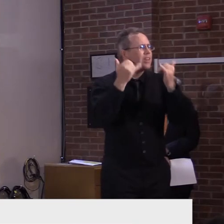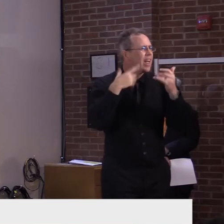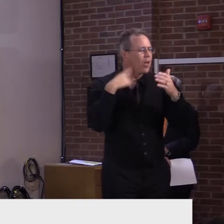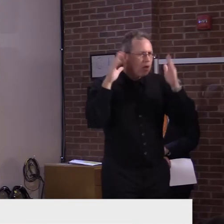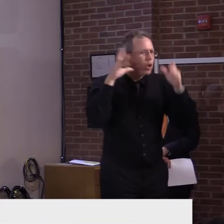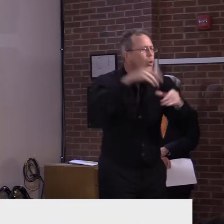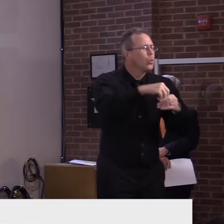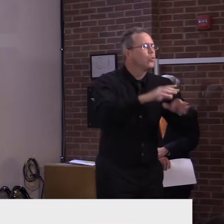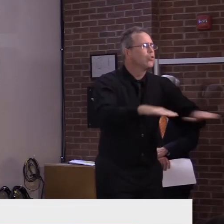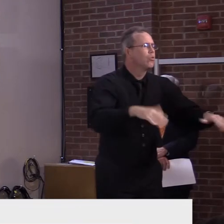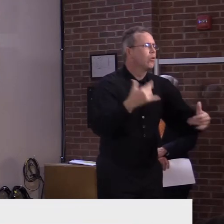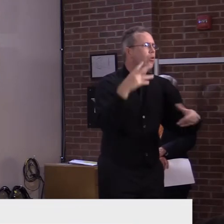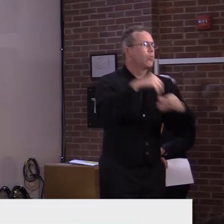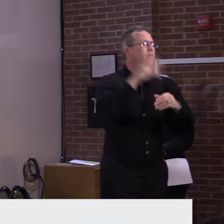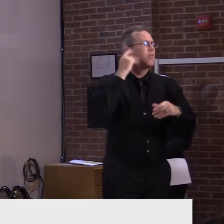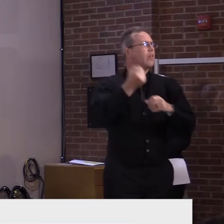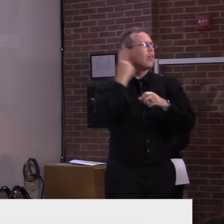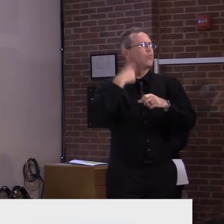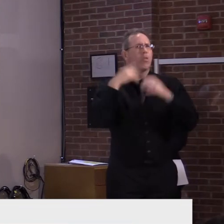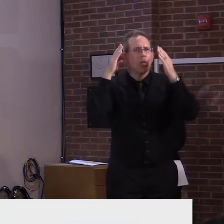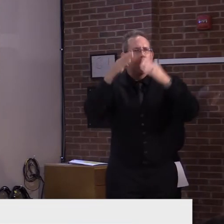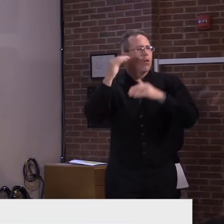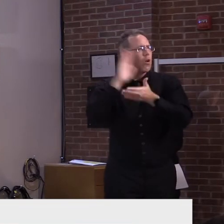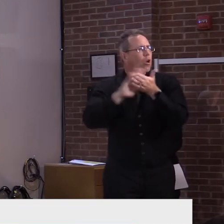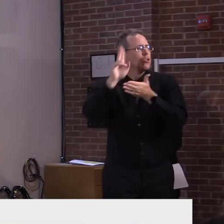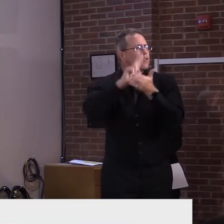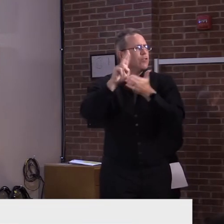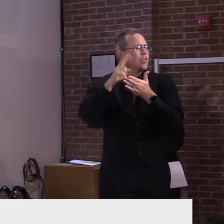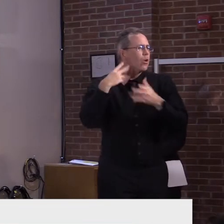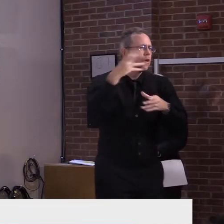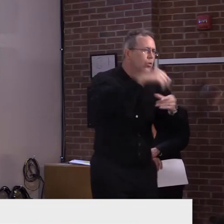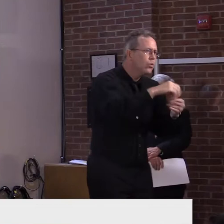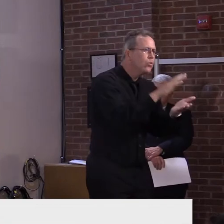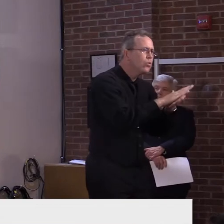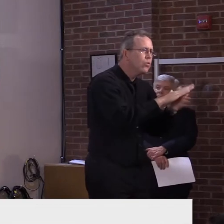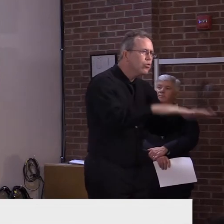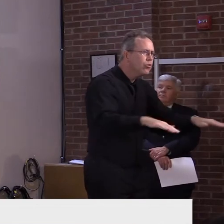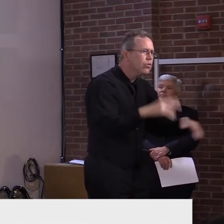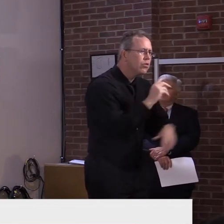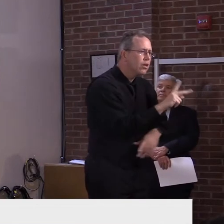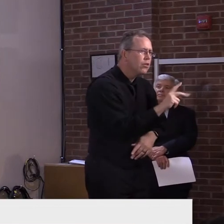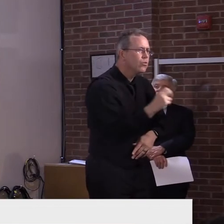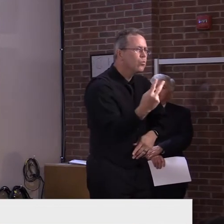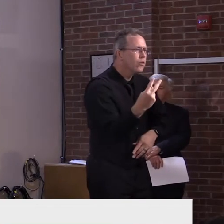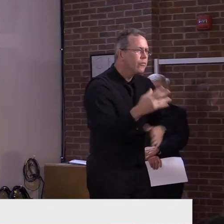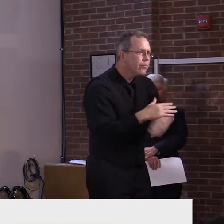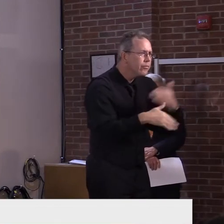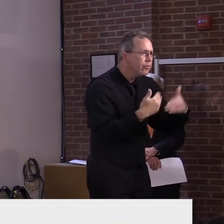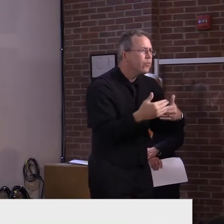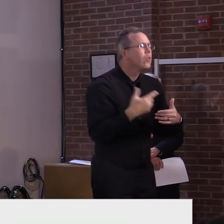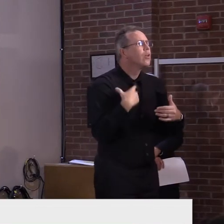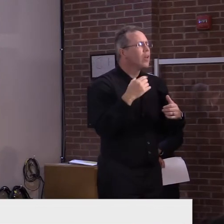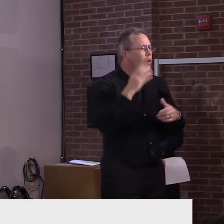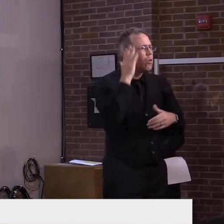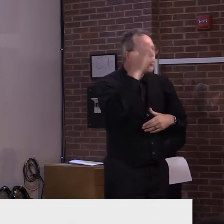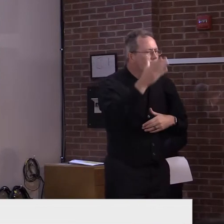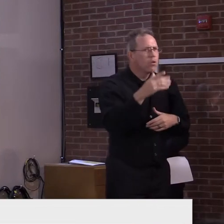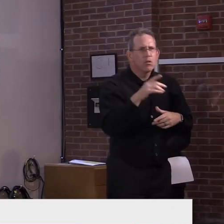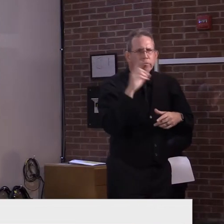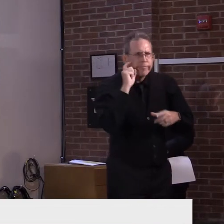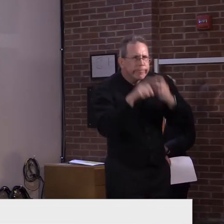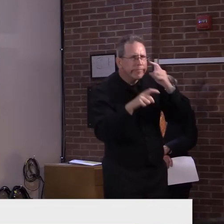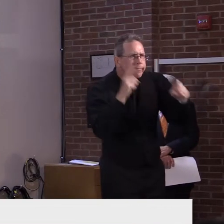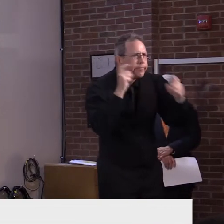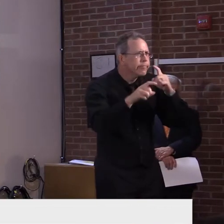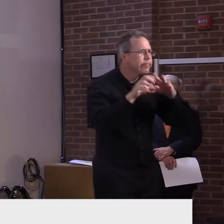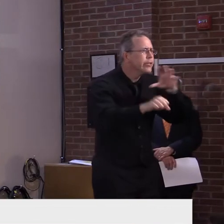the identification of more cases. Let me repeat that. This means we will identify more cases in schools, many of